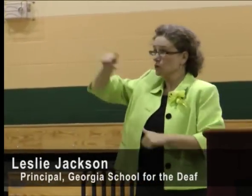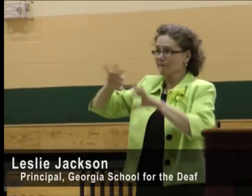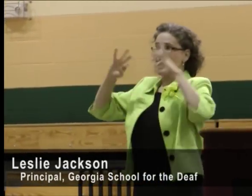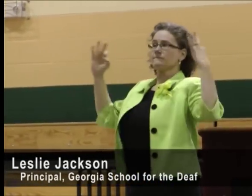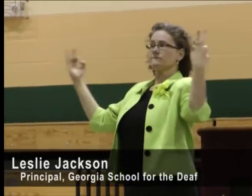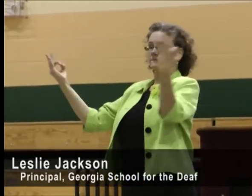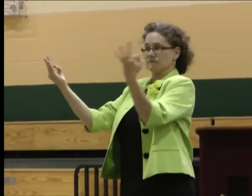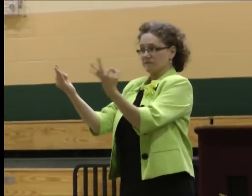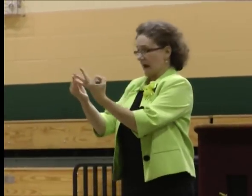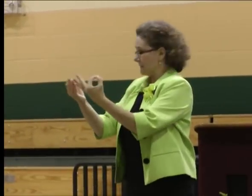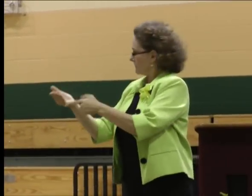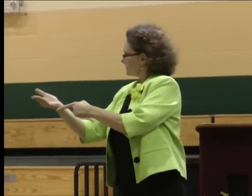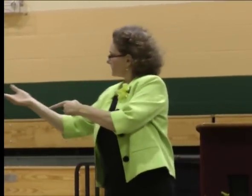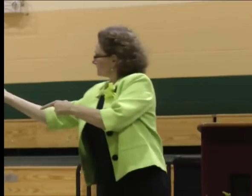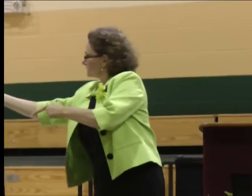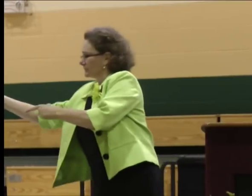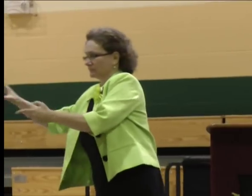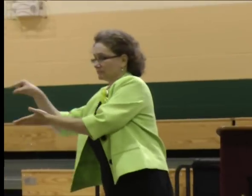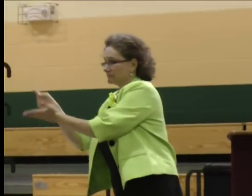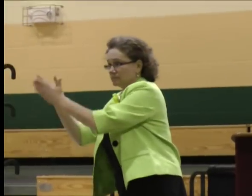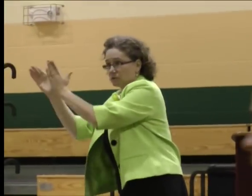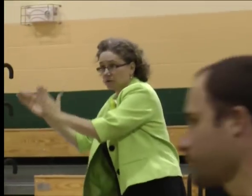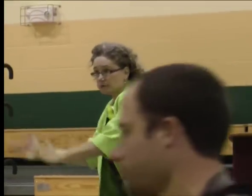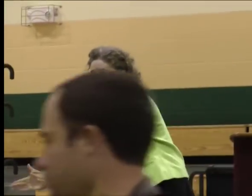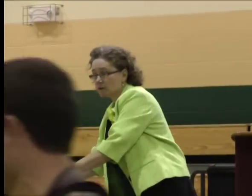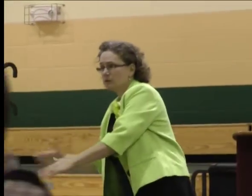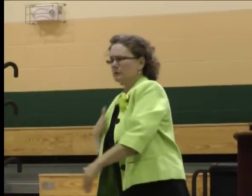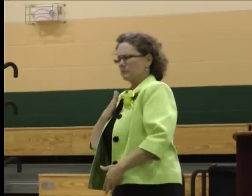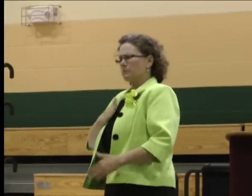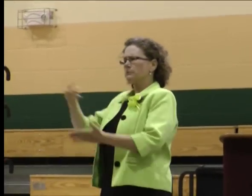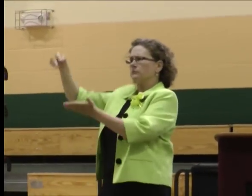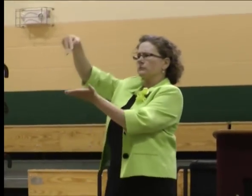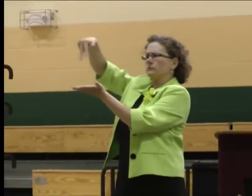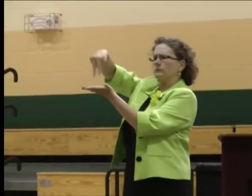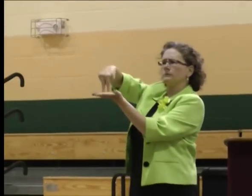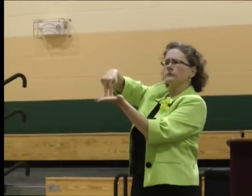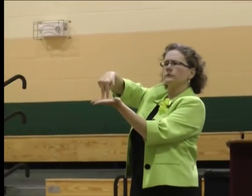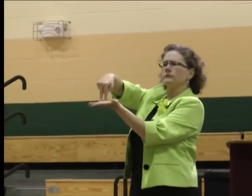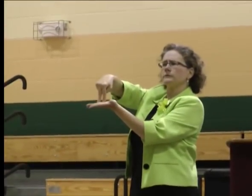First, if you are a family member of one of our graduates, please stand.